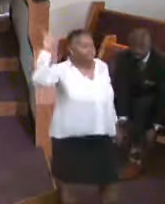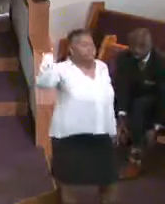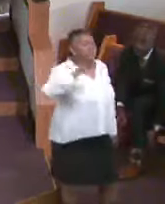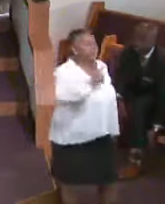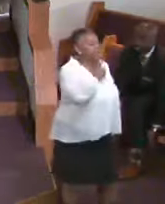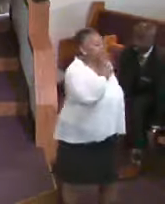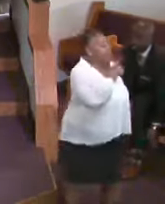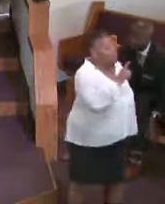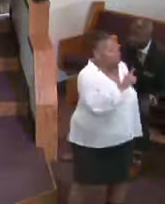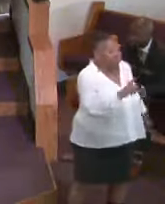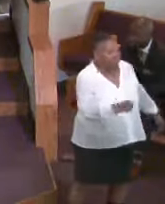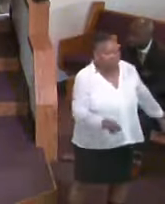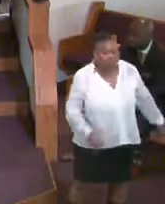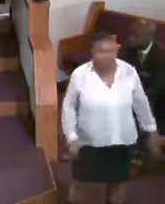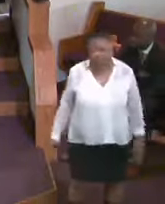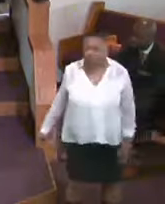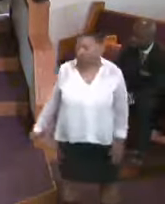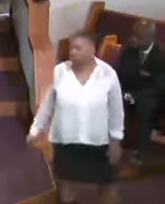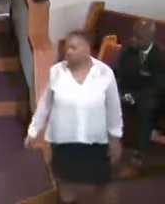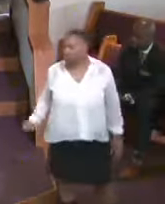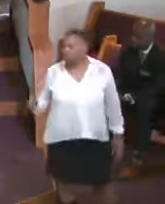is.